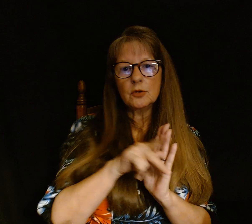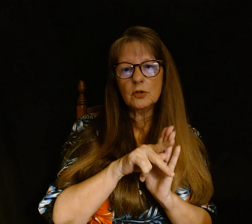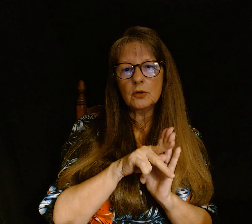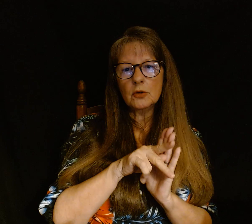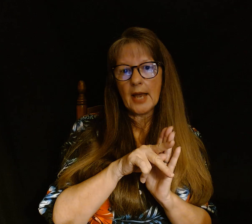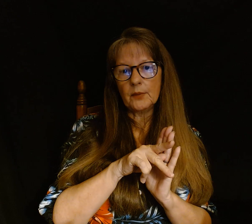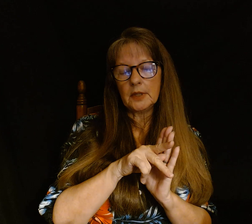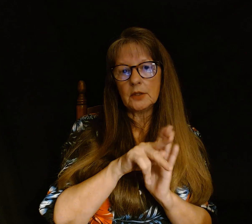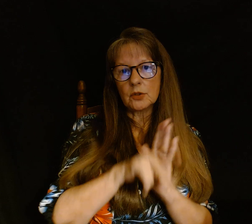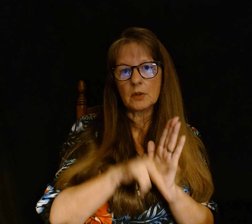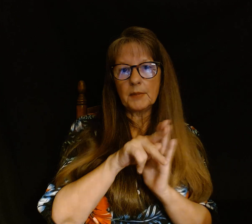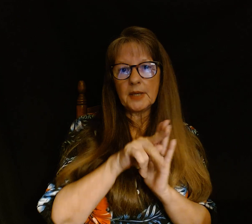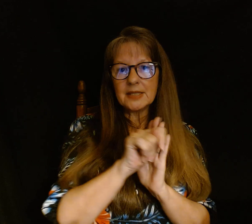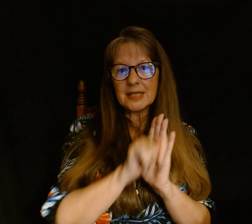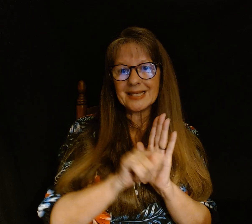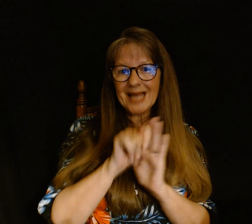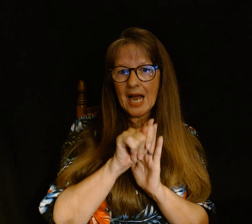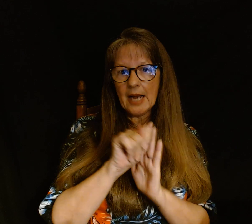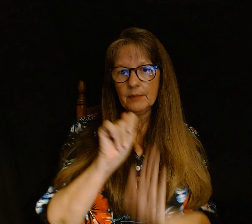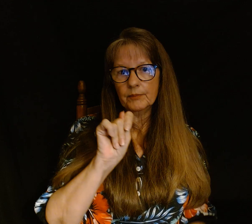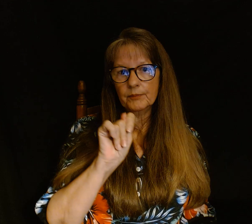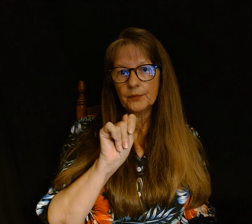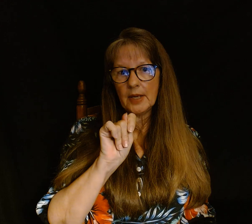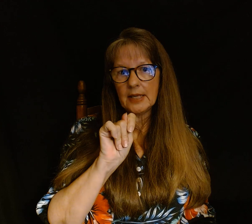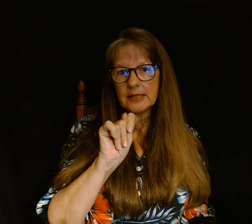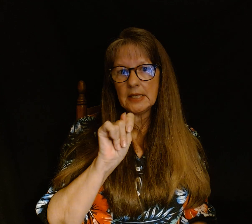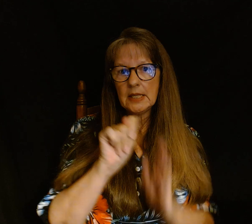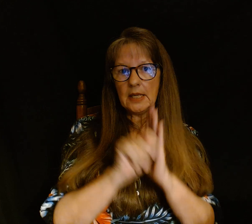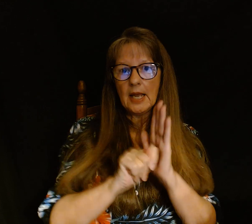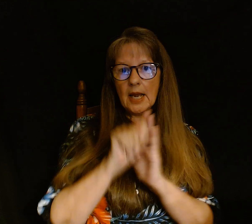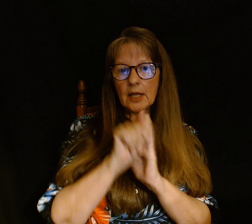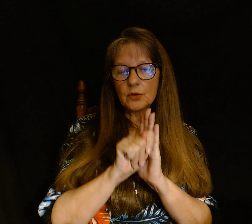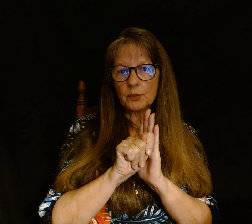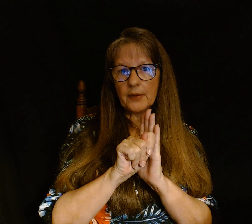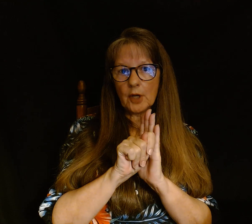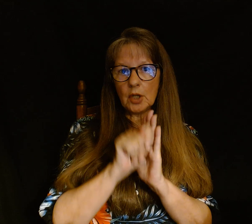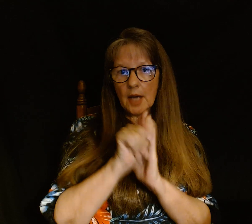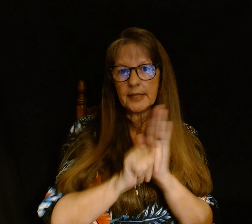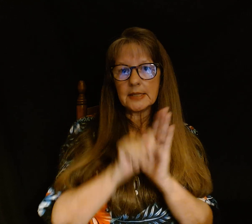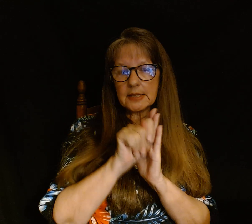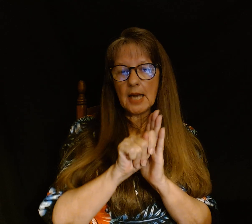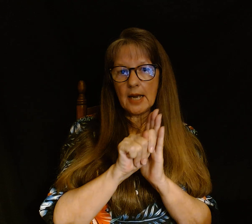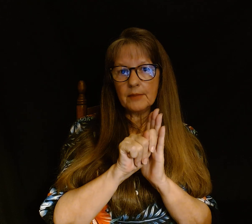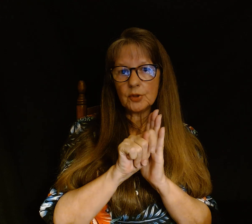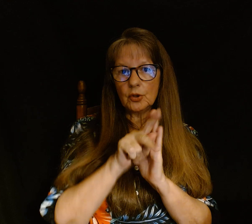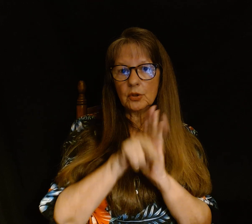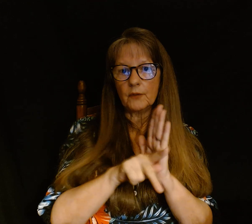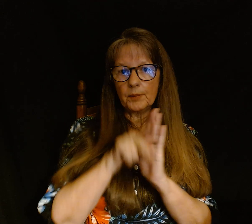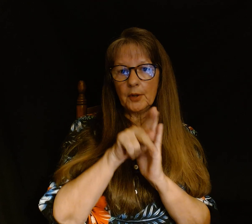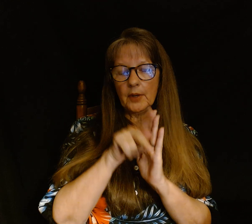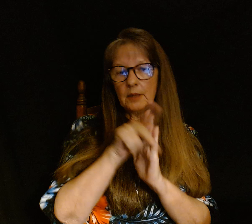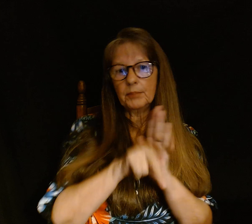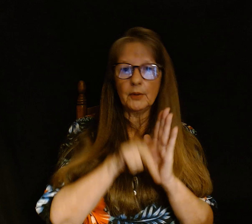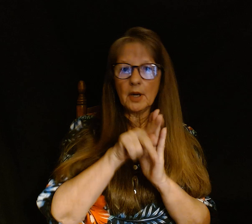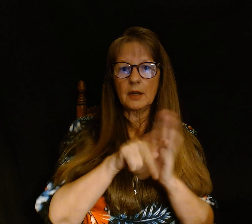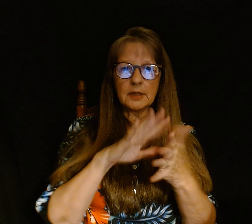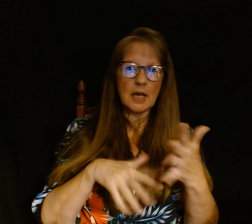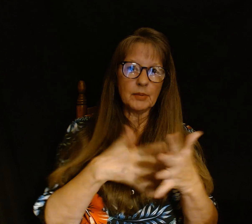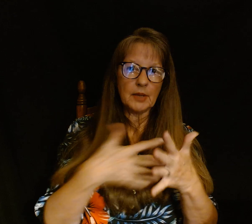use that one, and this, because this is time, right? A T, and it goes around the clock, it's time. So you can do that for periodic table. I do